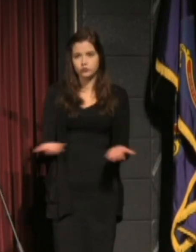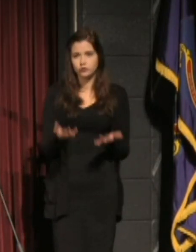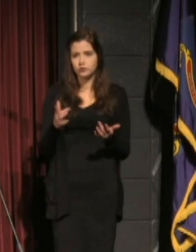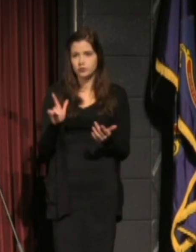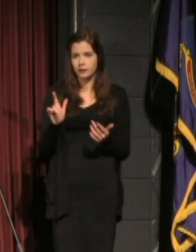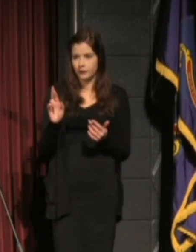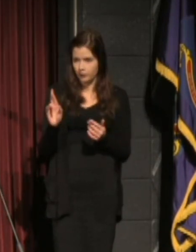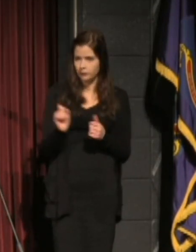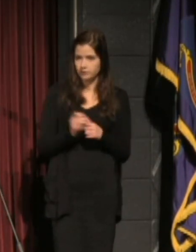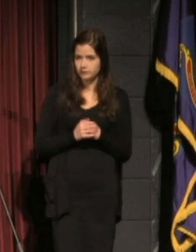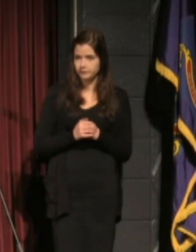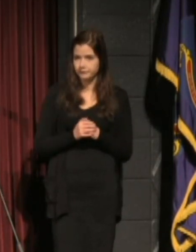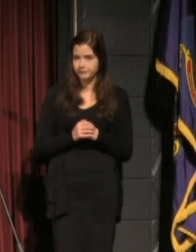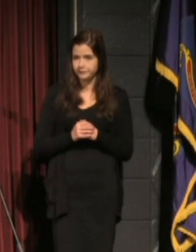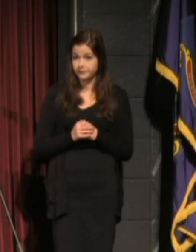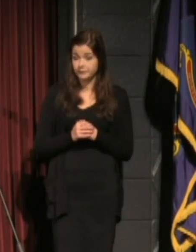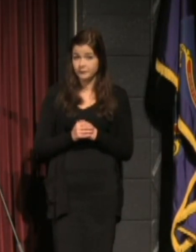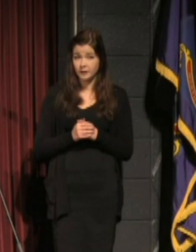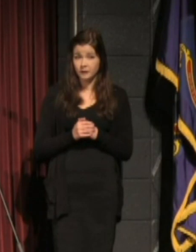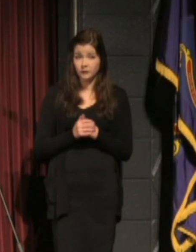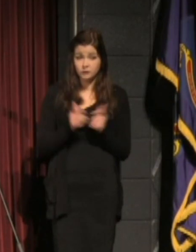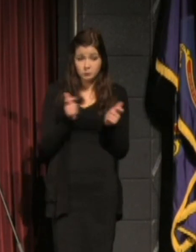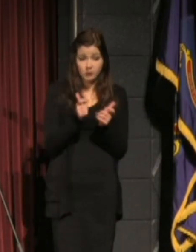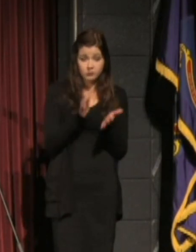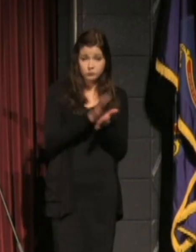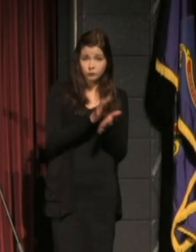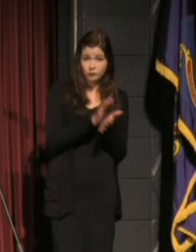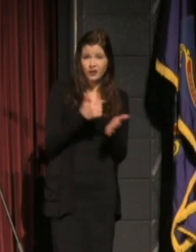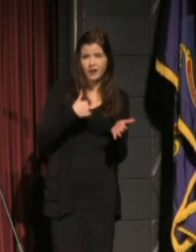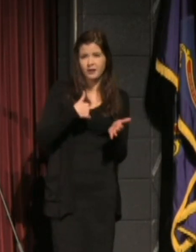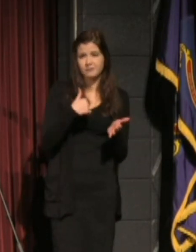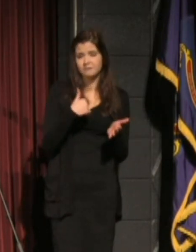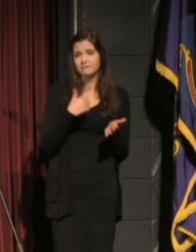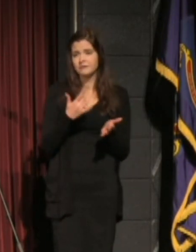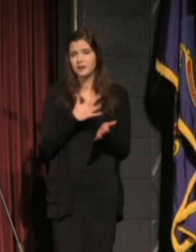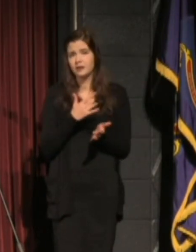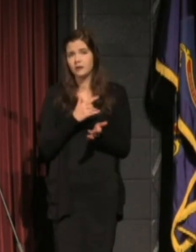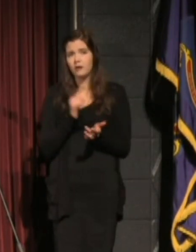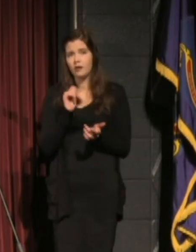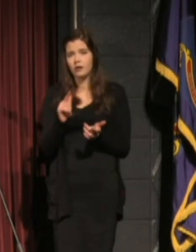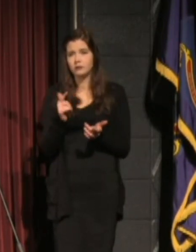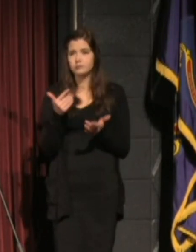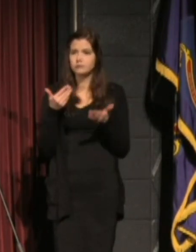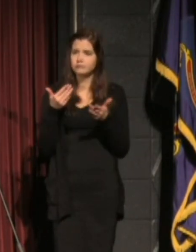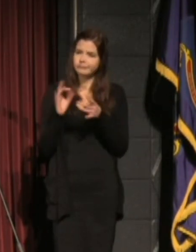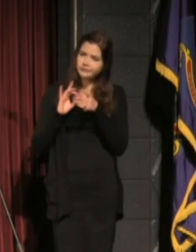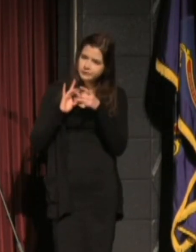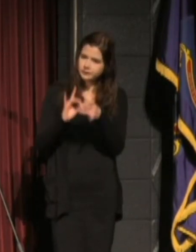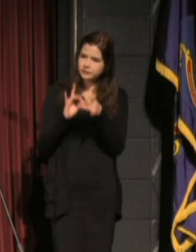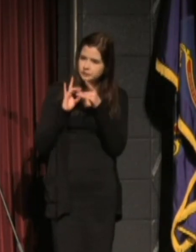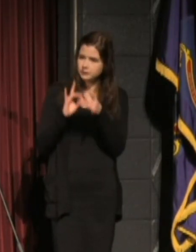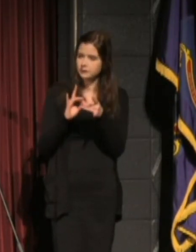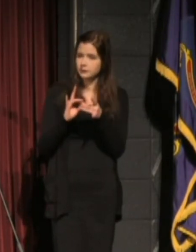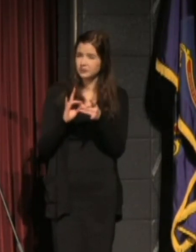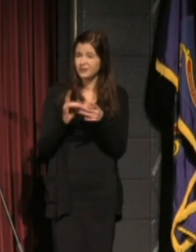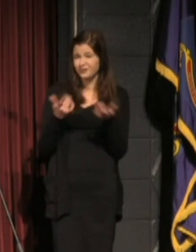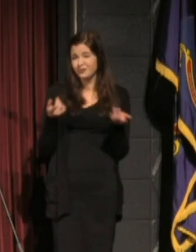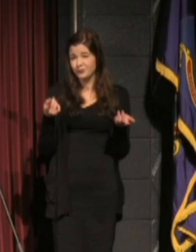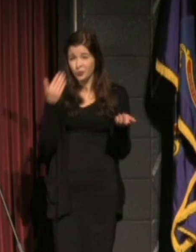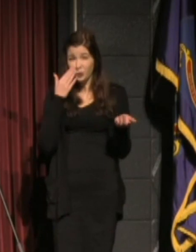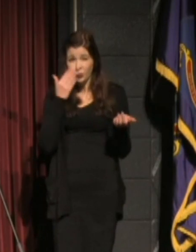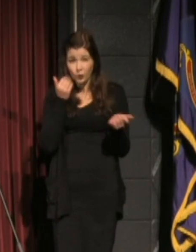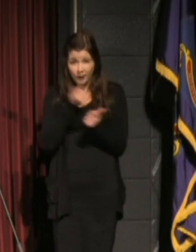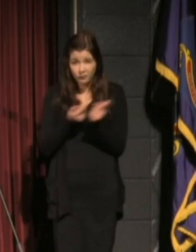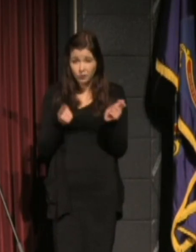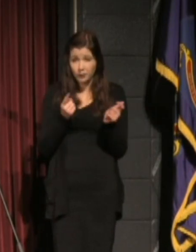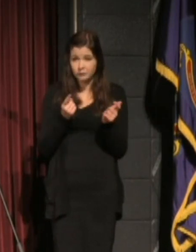Region. Being a smaller school, I feel as if we're all a much closer group here. You pretty much know everybody